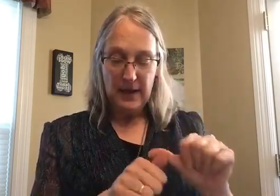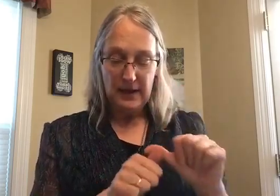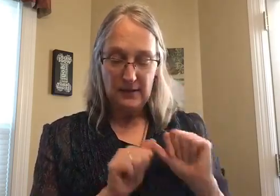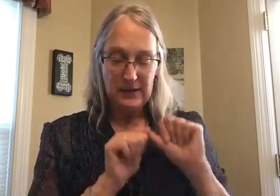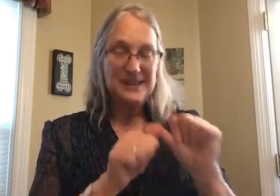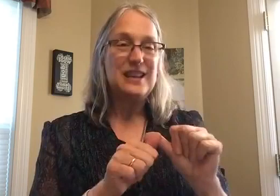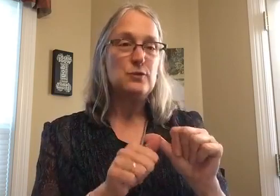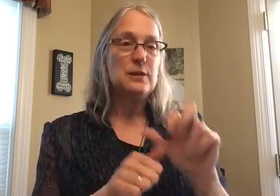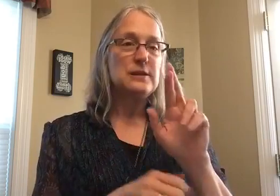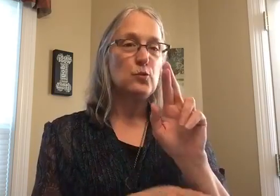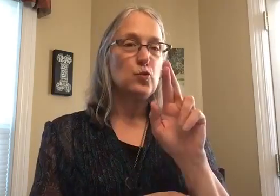of a continuous